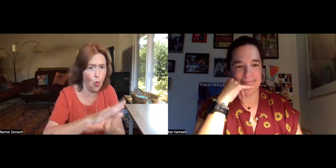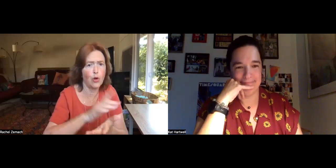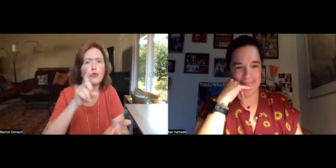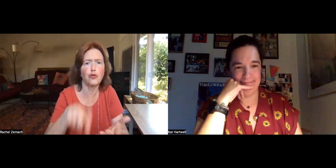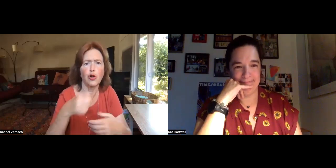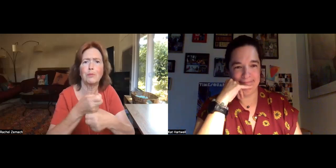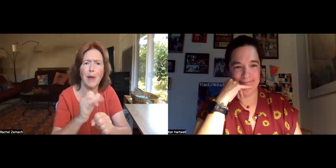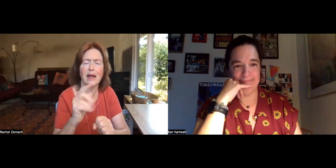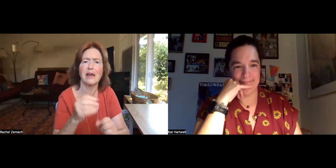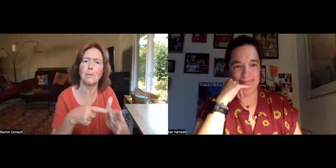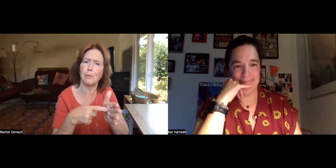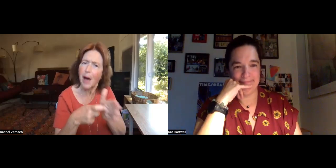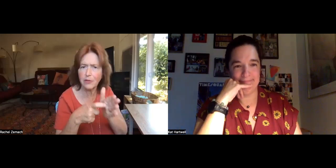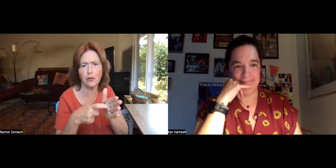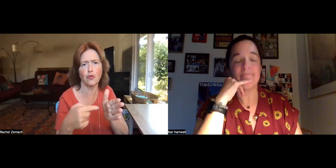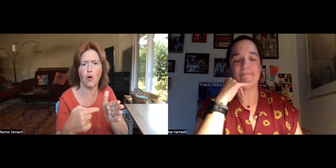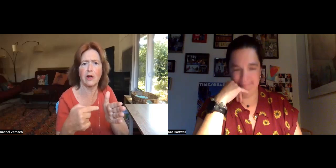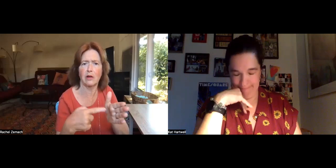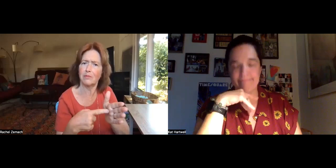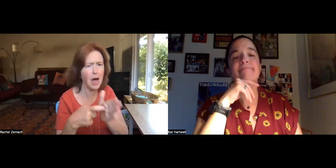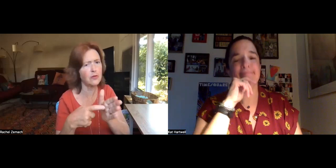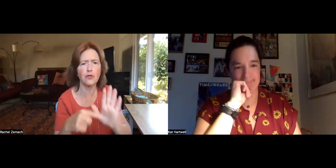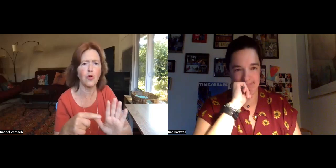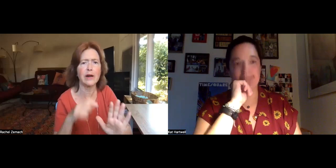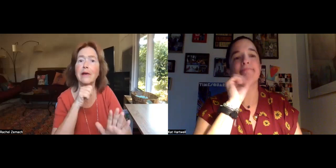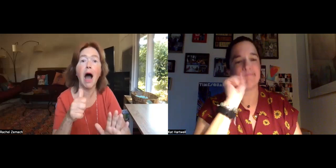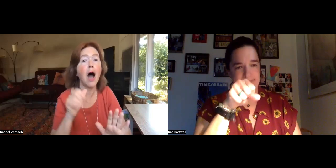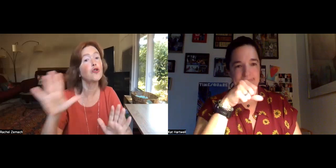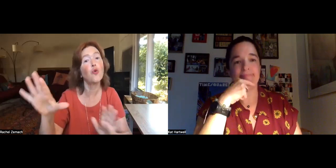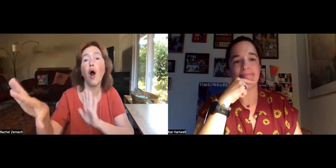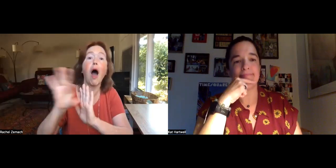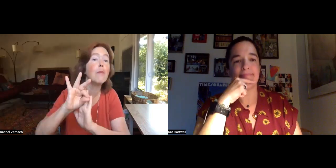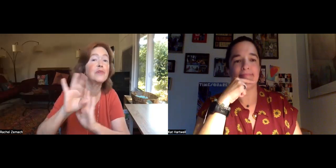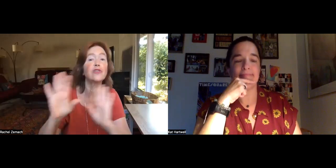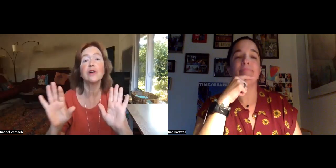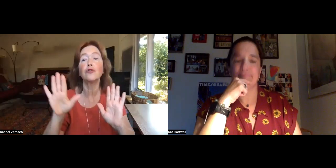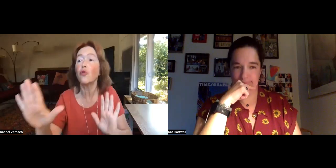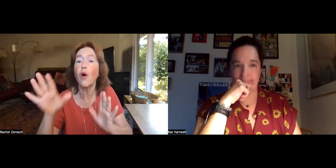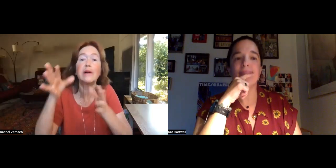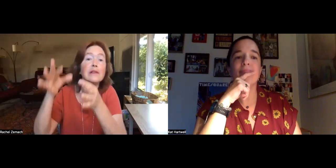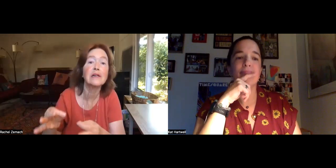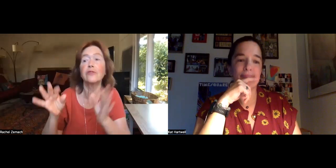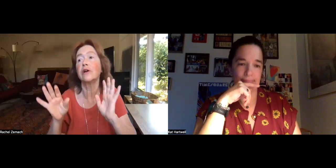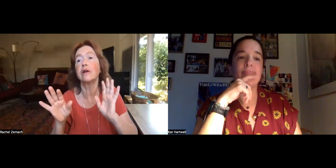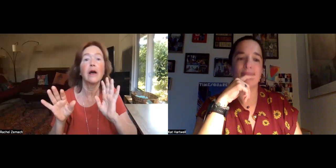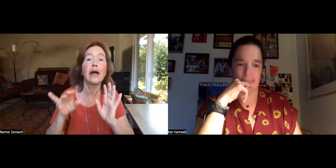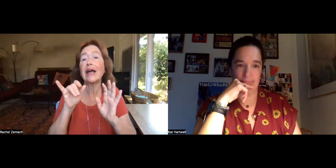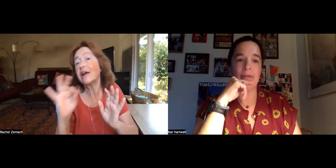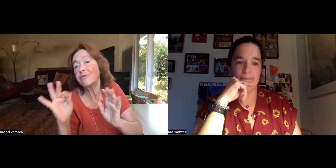Who should make it mandatory? Mandatory. Now your option, your decision, if